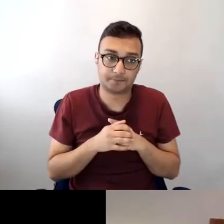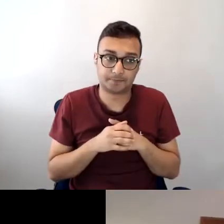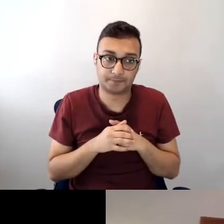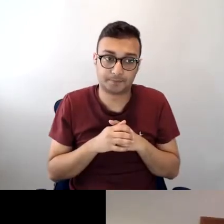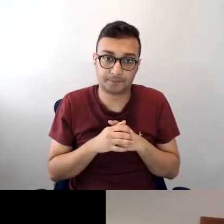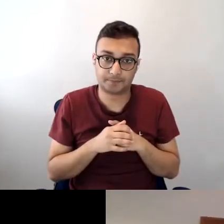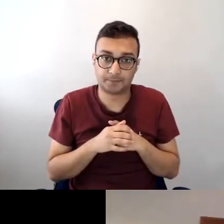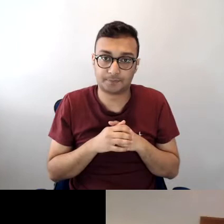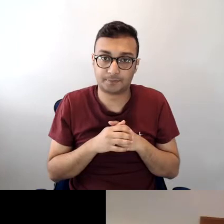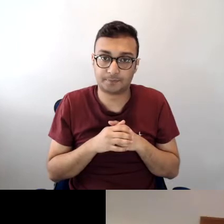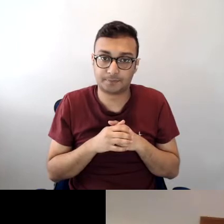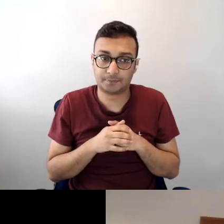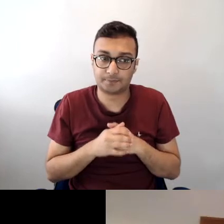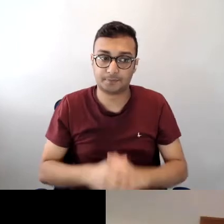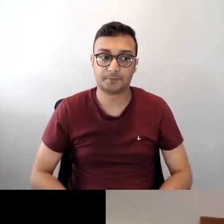previously